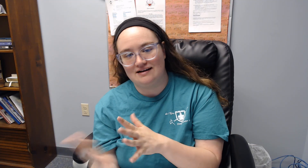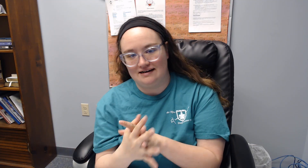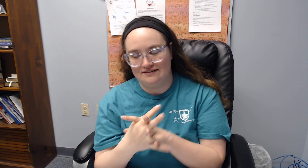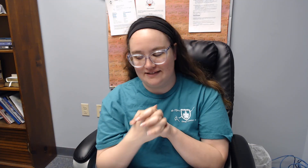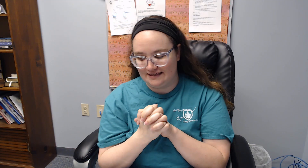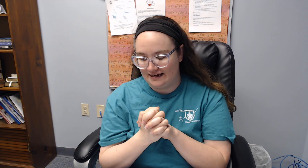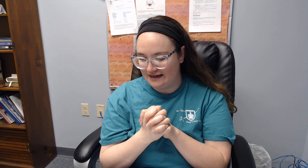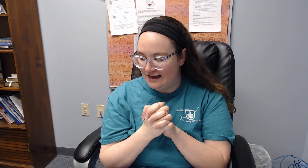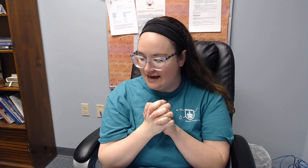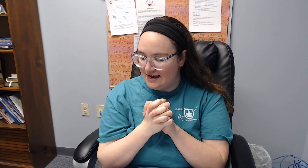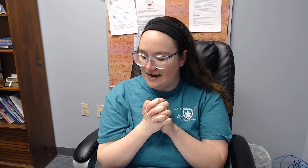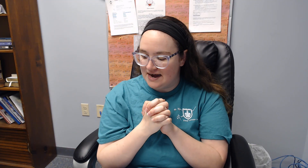of a thing.